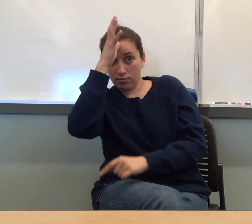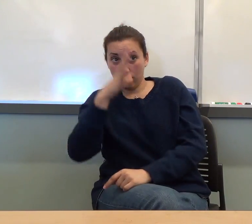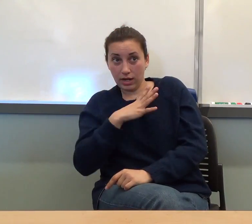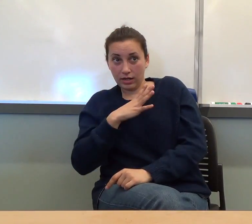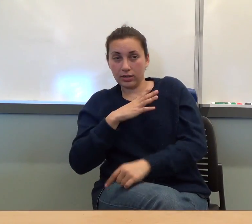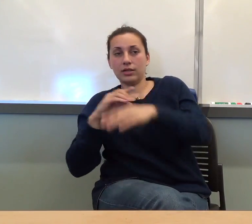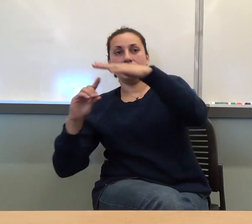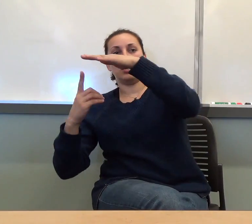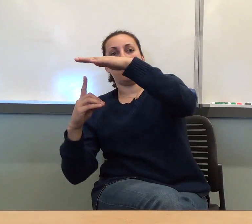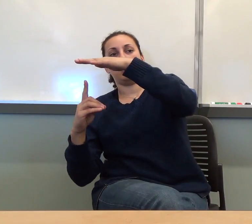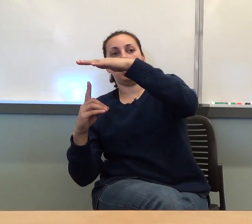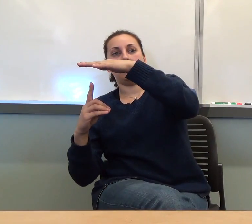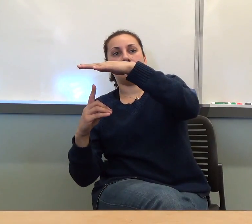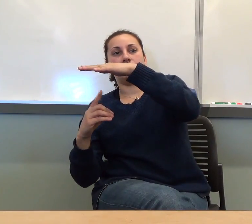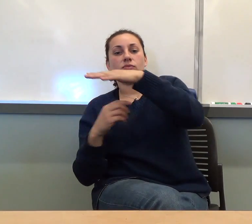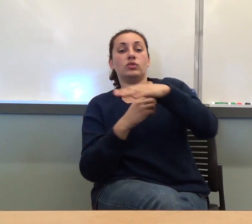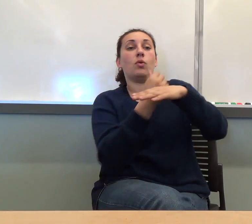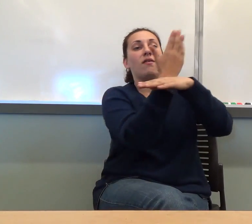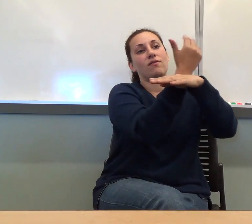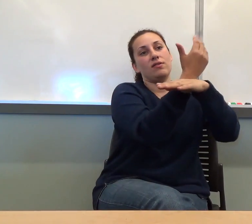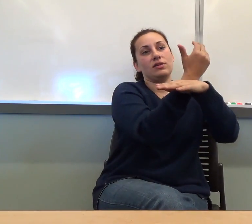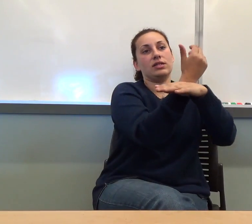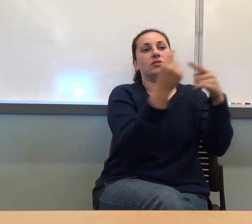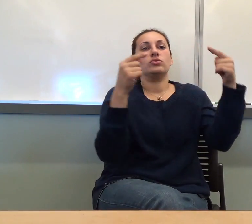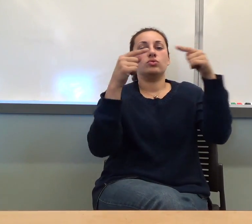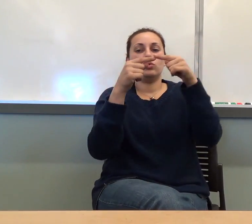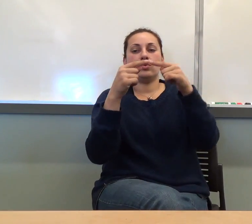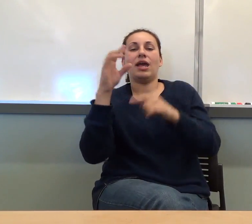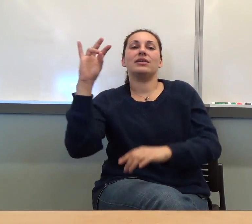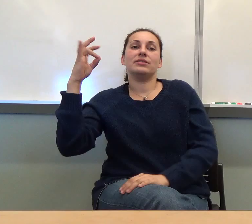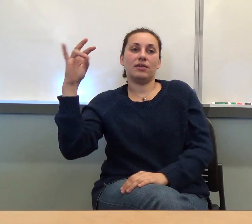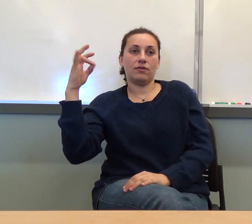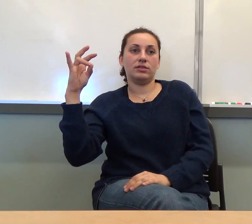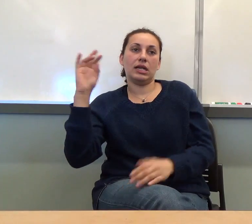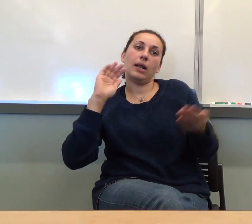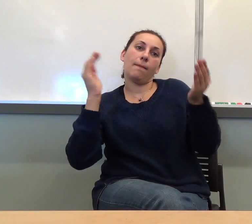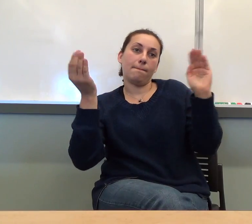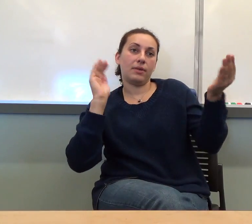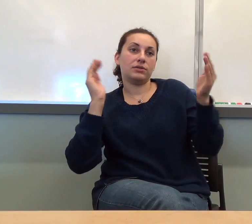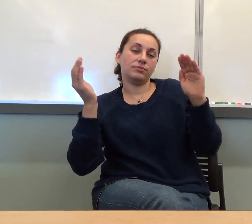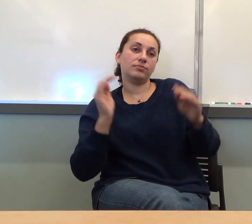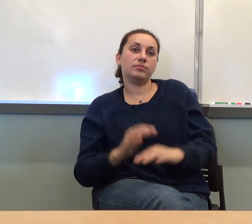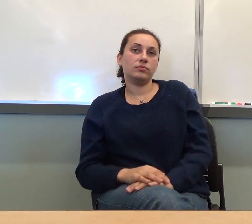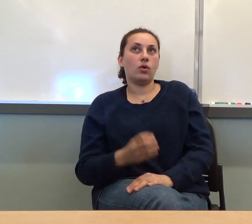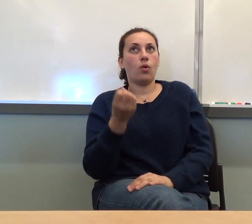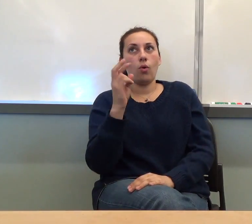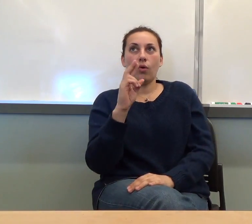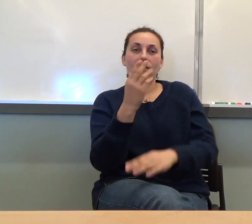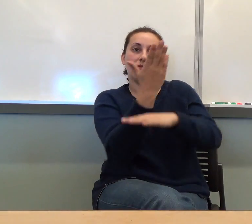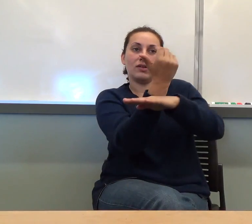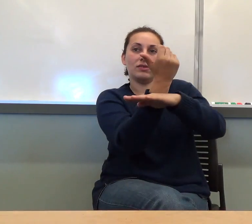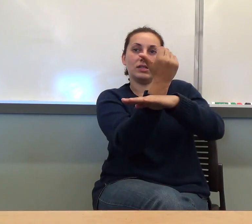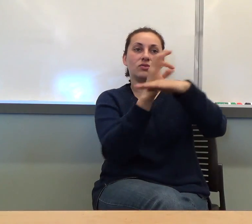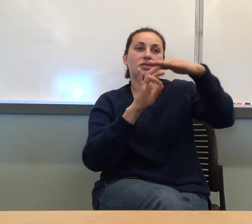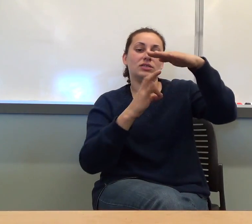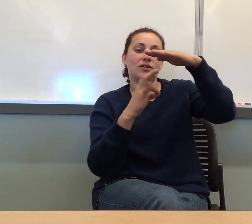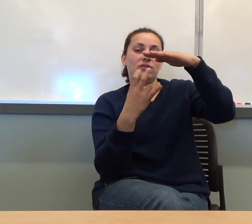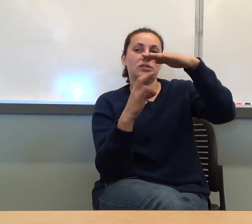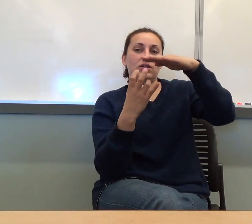is 15 to 17, or 15 over 17, or